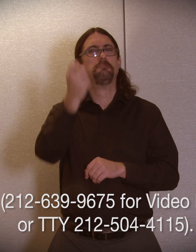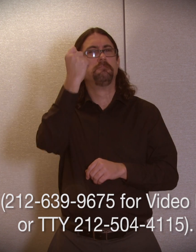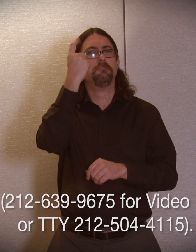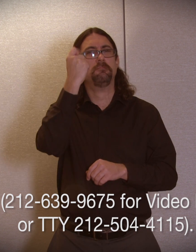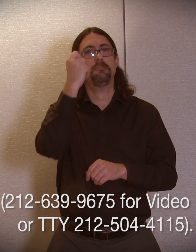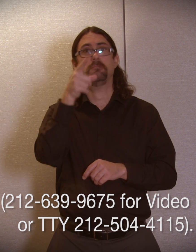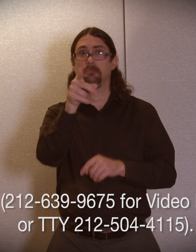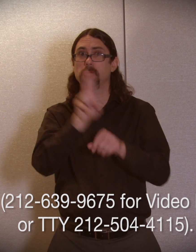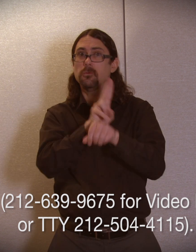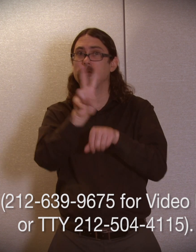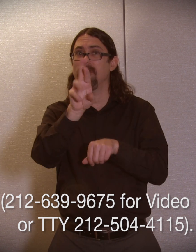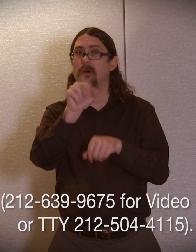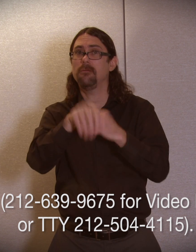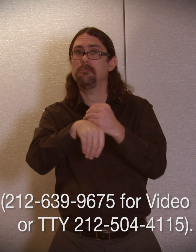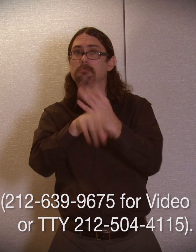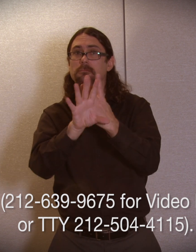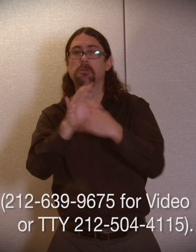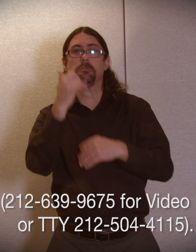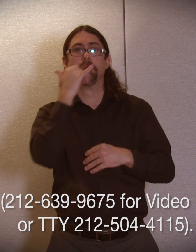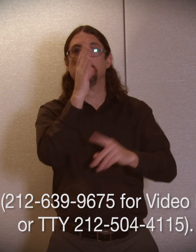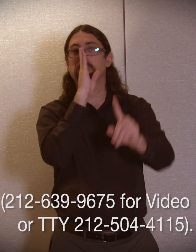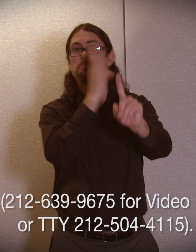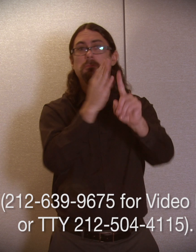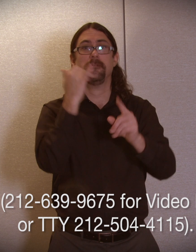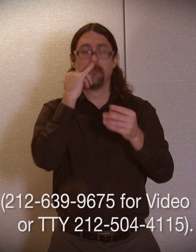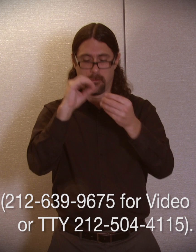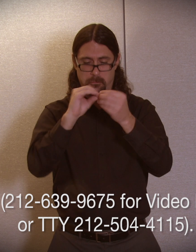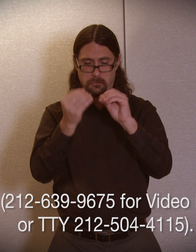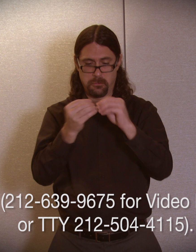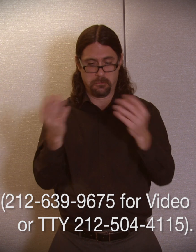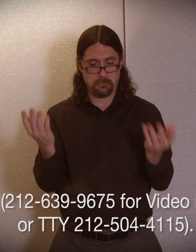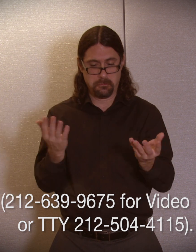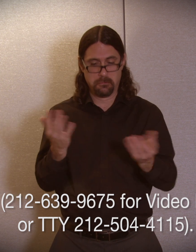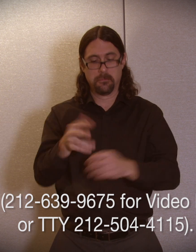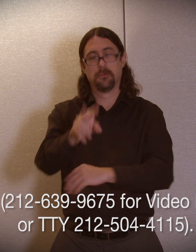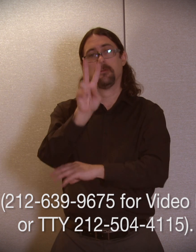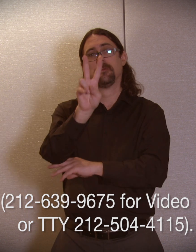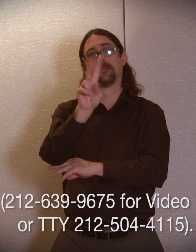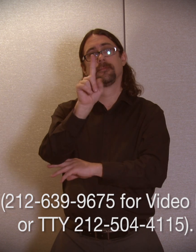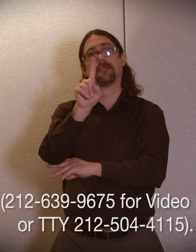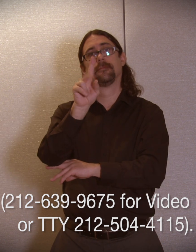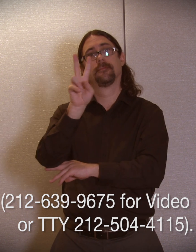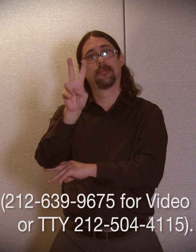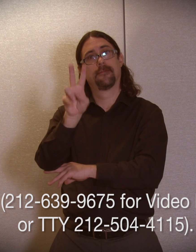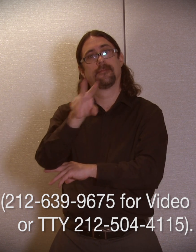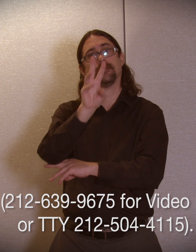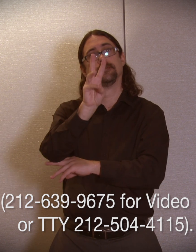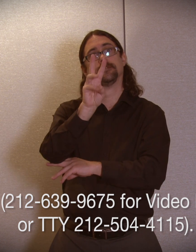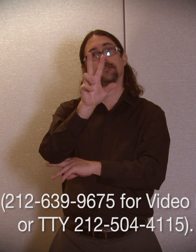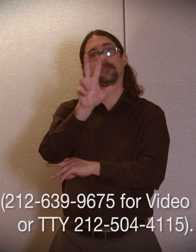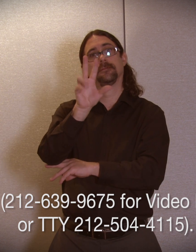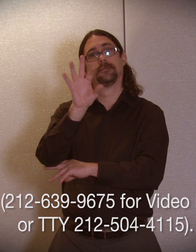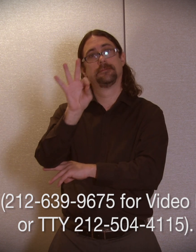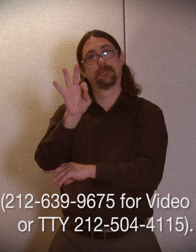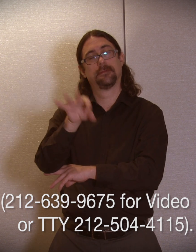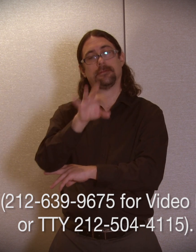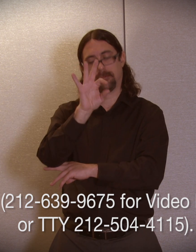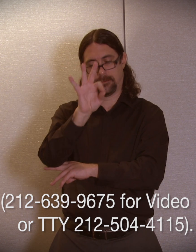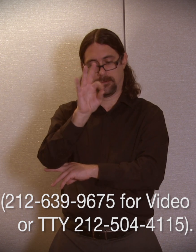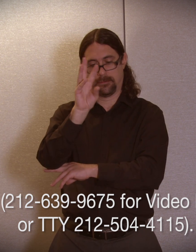For video relay service, call 212-639-9675 or TTY